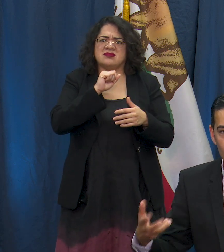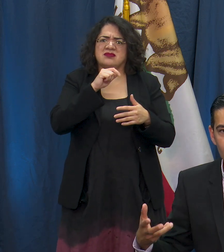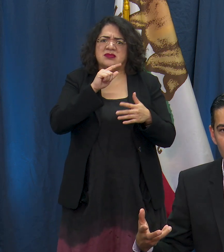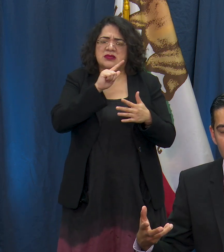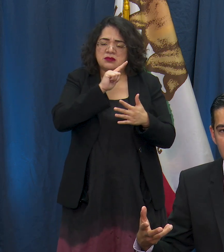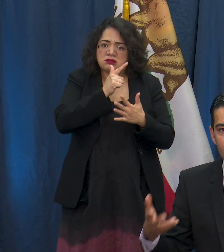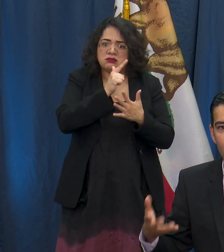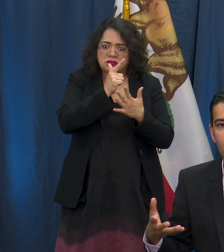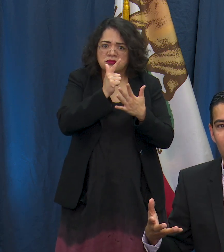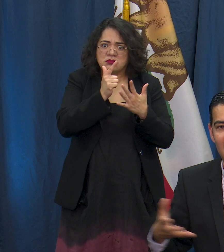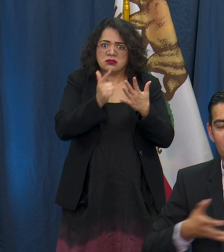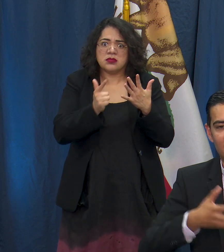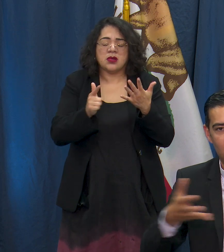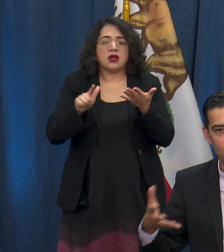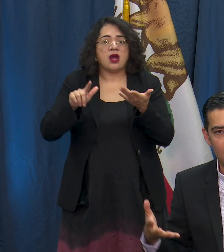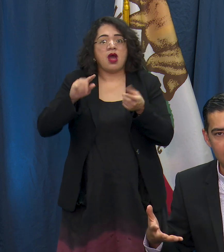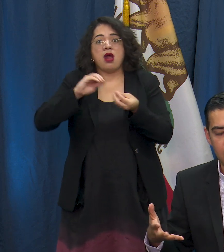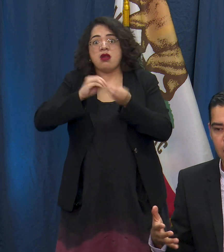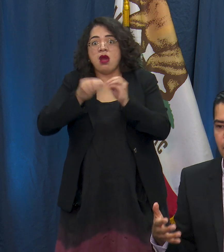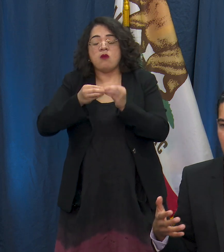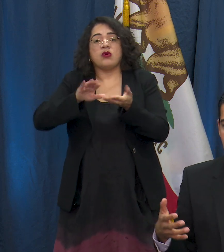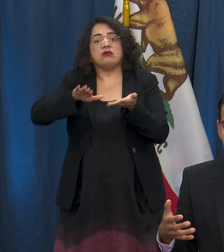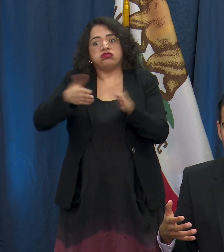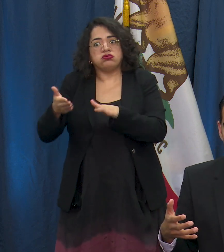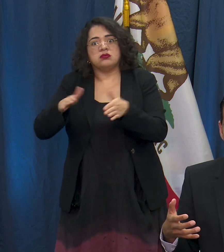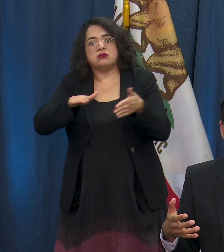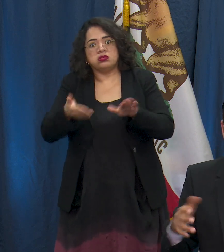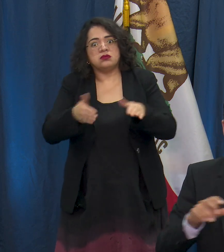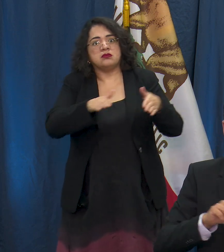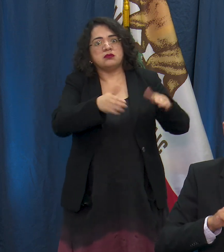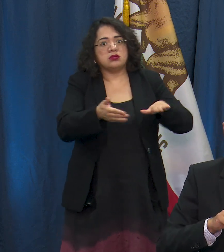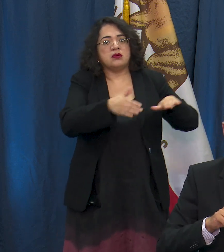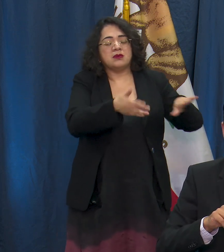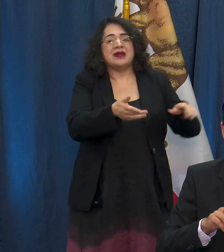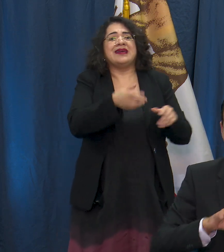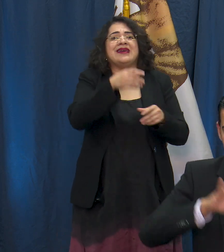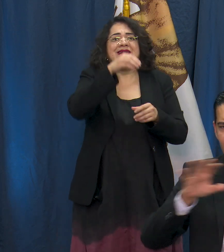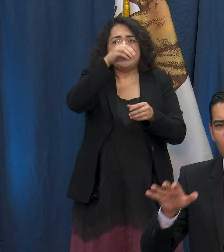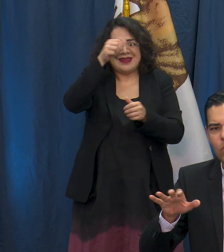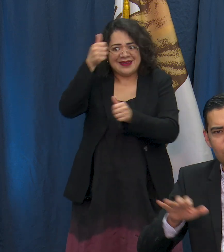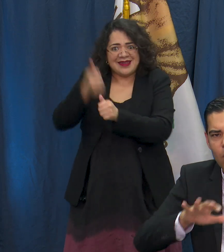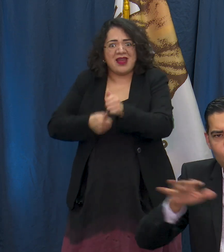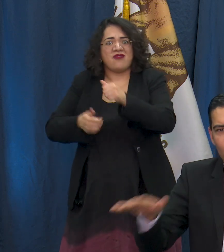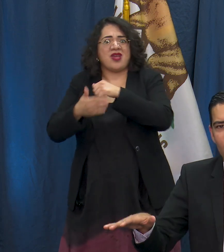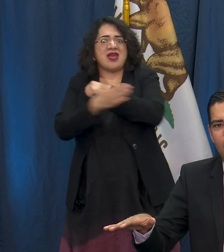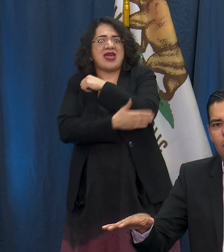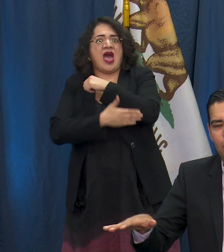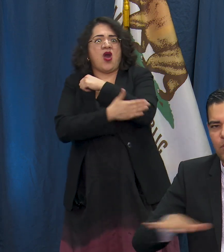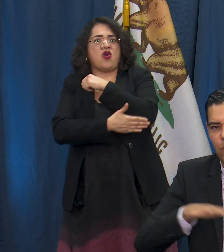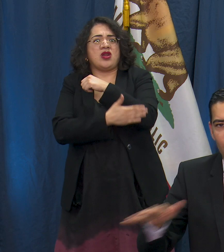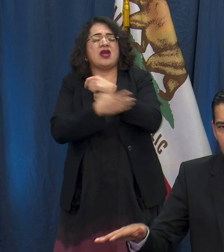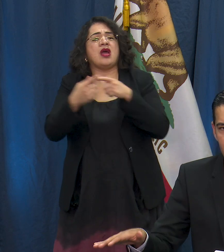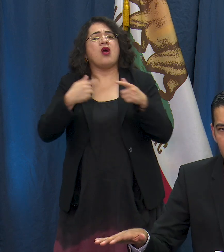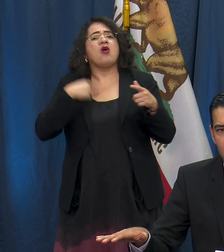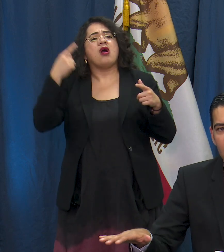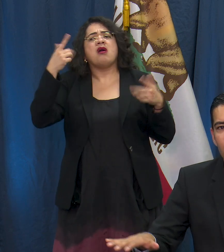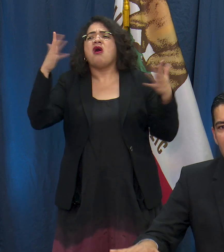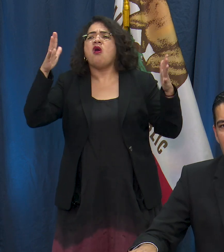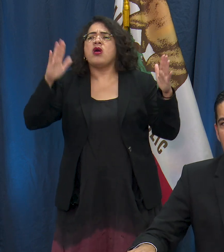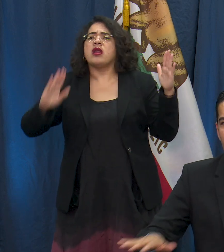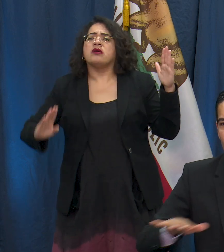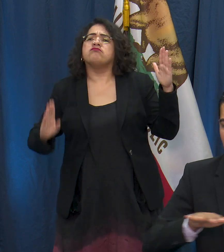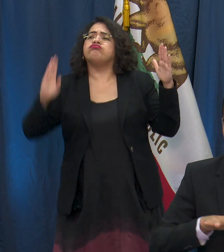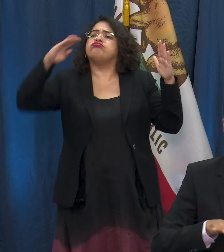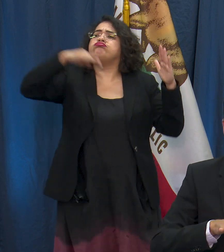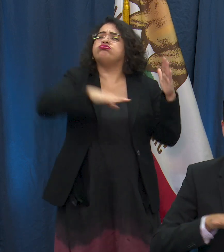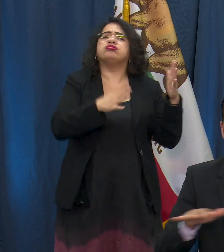these huge numbers of deaths countywide. And so this idea that we're somehow over the hump is false.